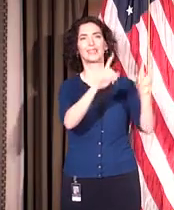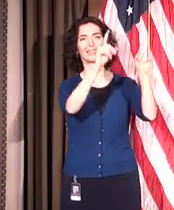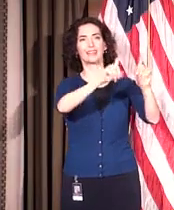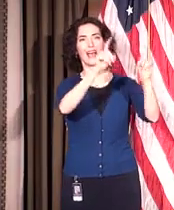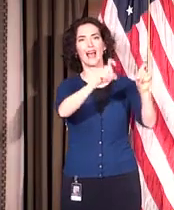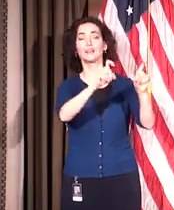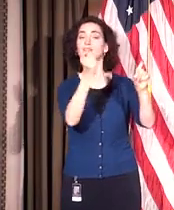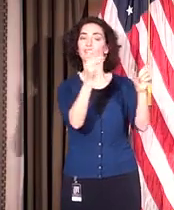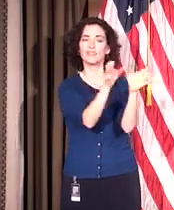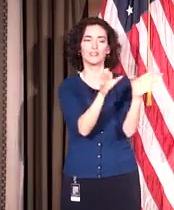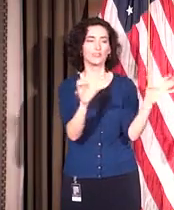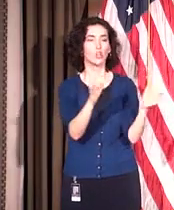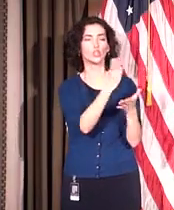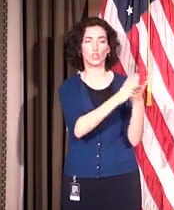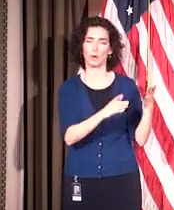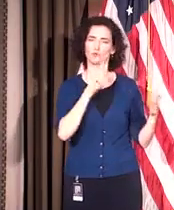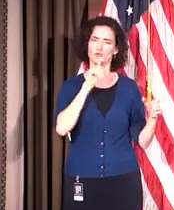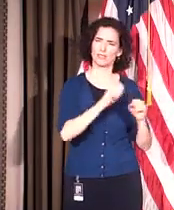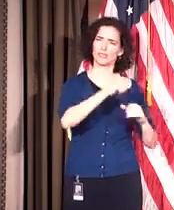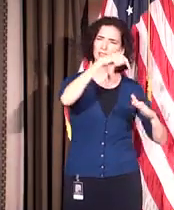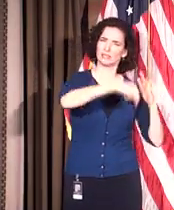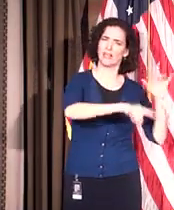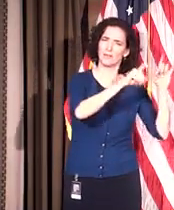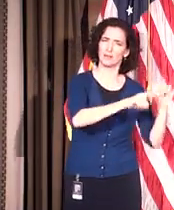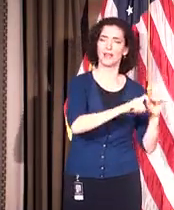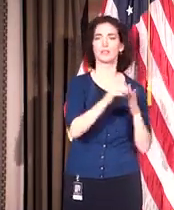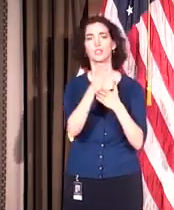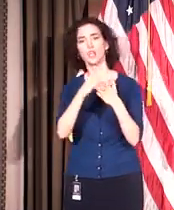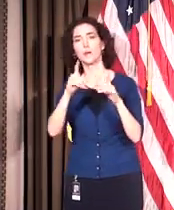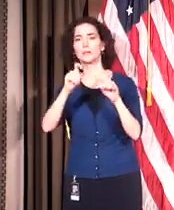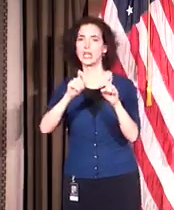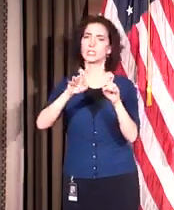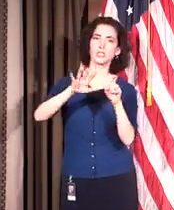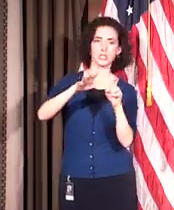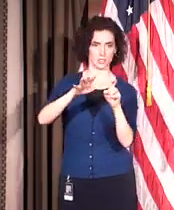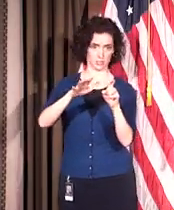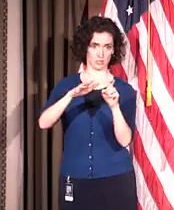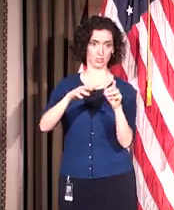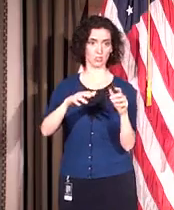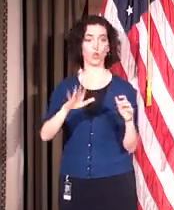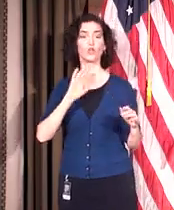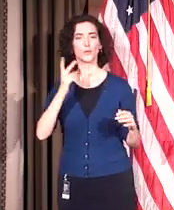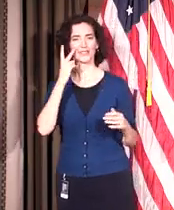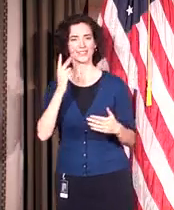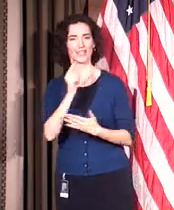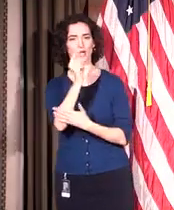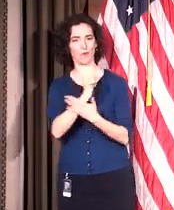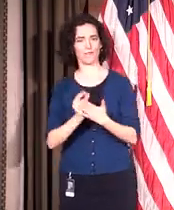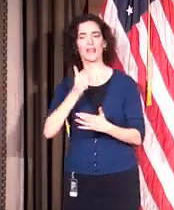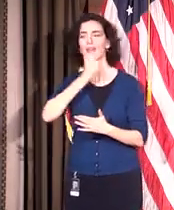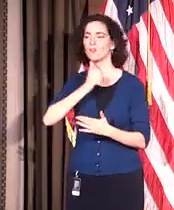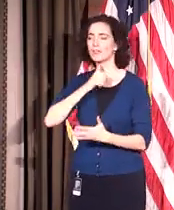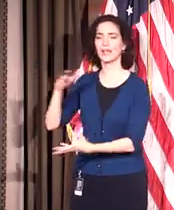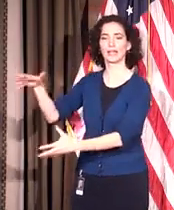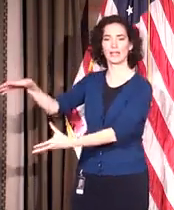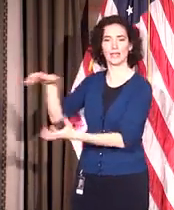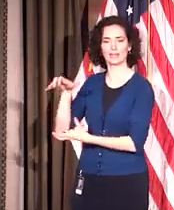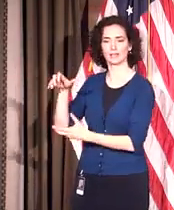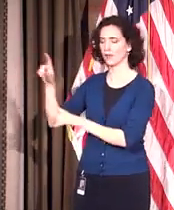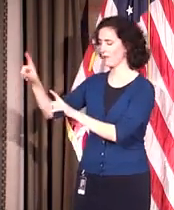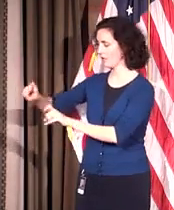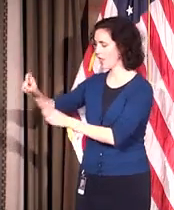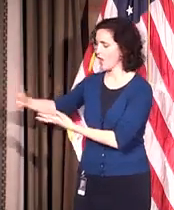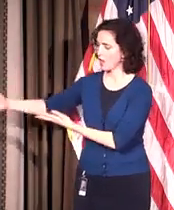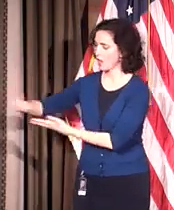farther into the dashboard, you'll see a graph that shows the number of positive tests coming in every day according to